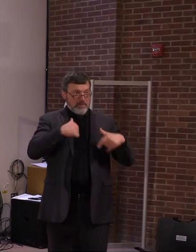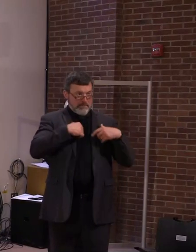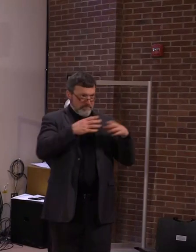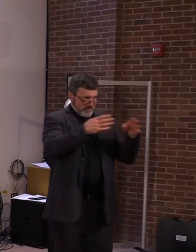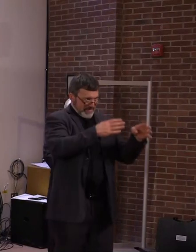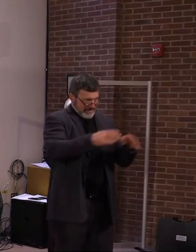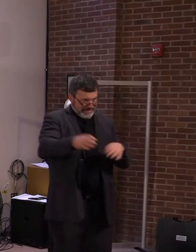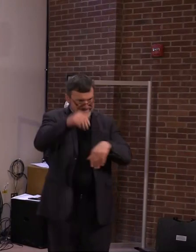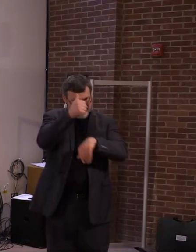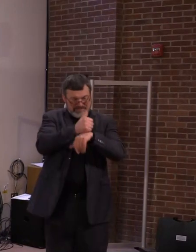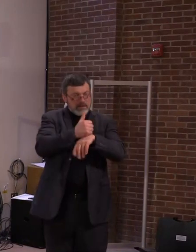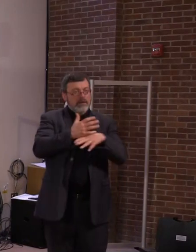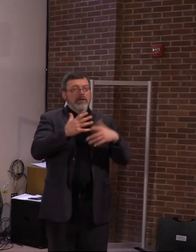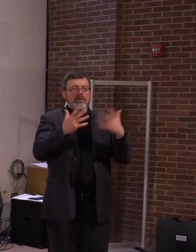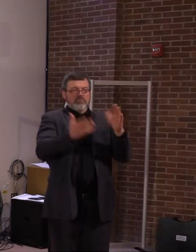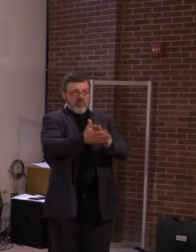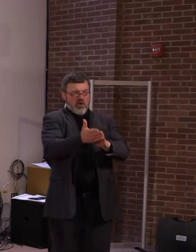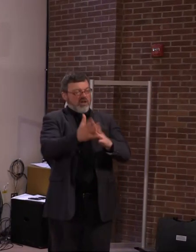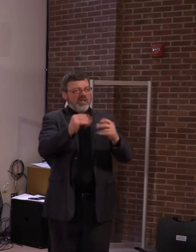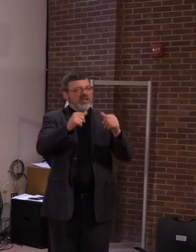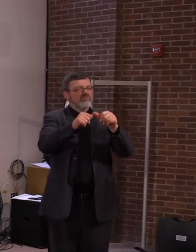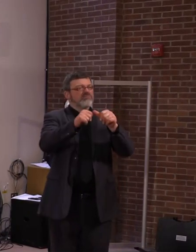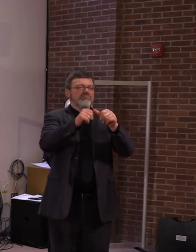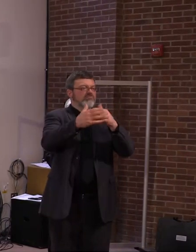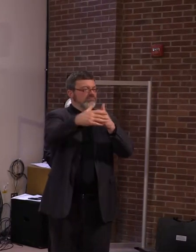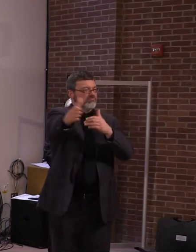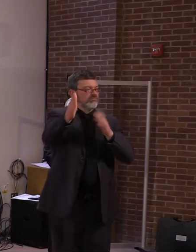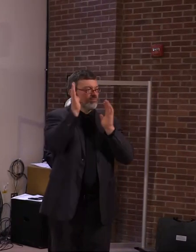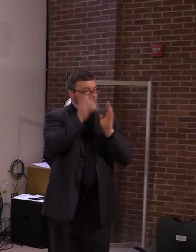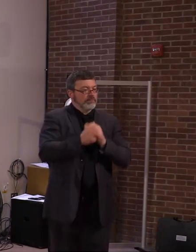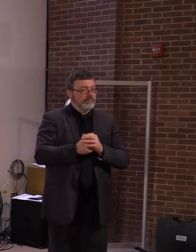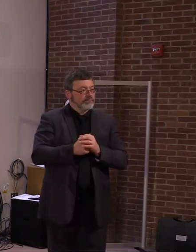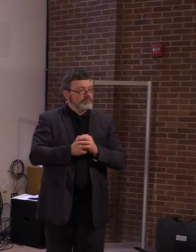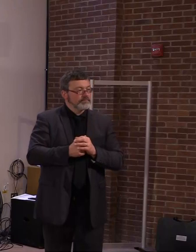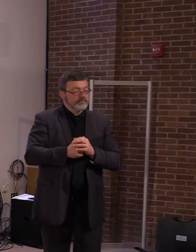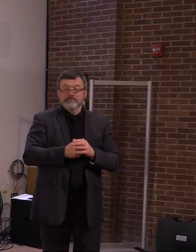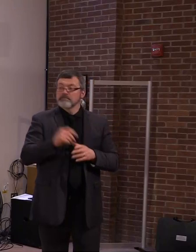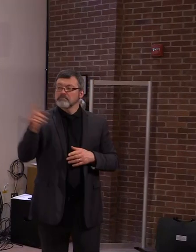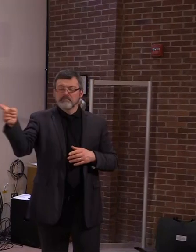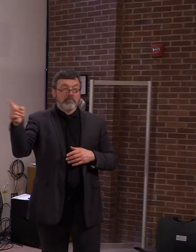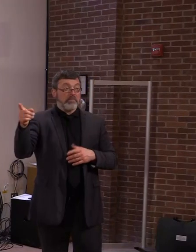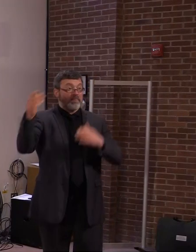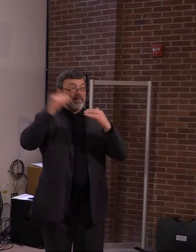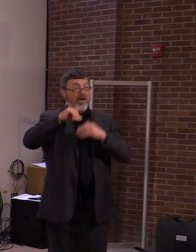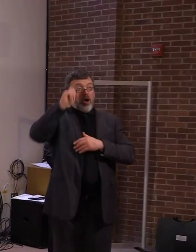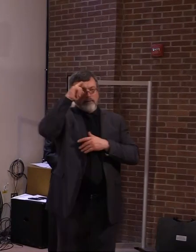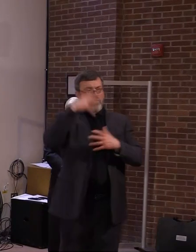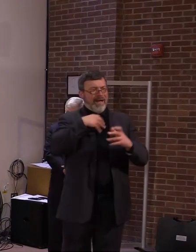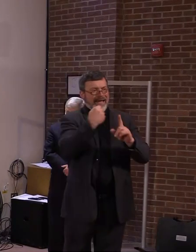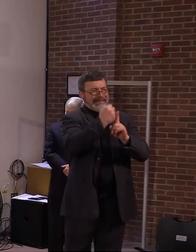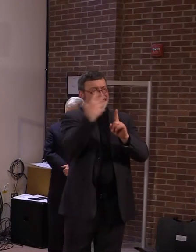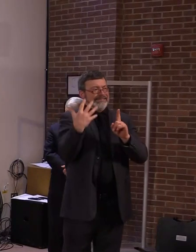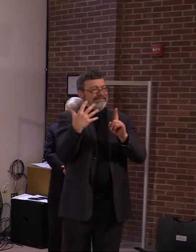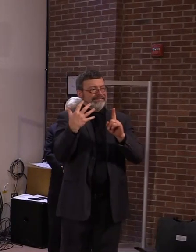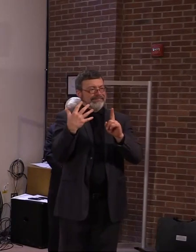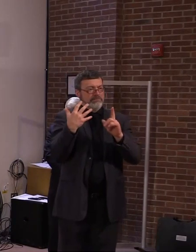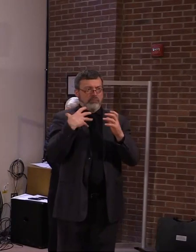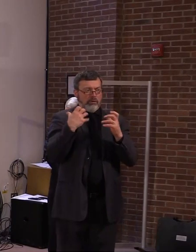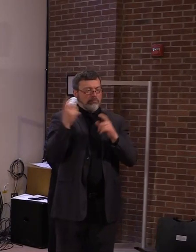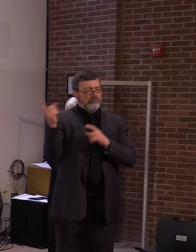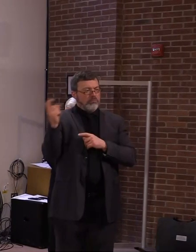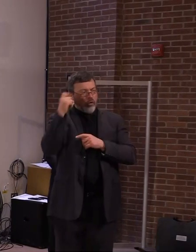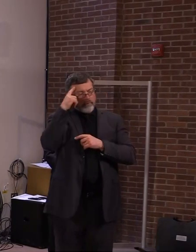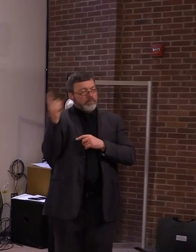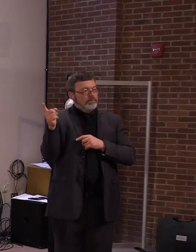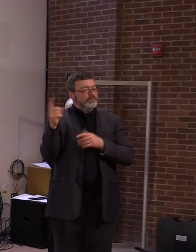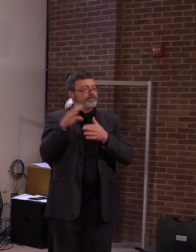right. If I could just add one more tidbit to that. First of all, again, to put